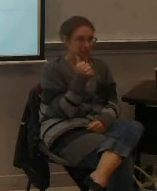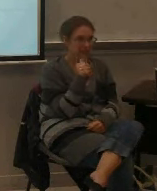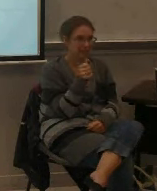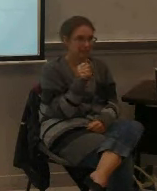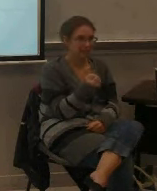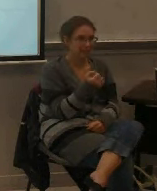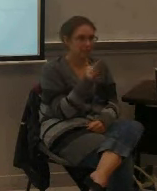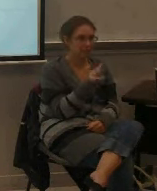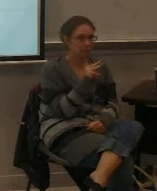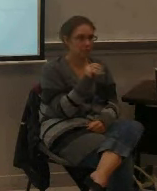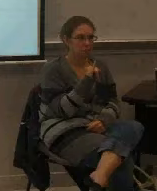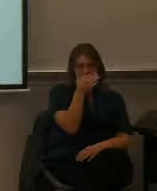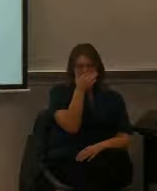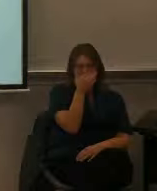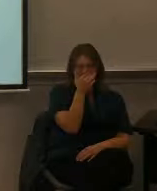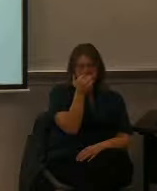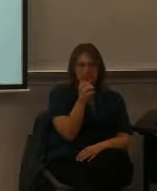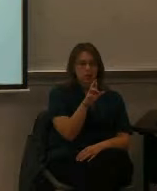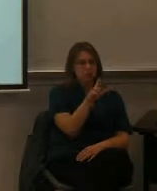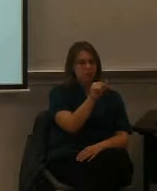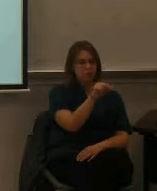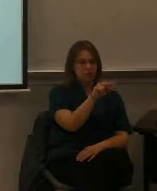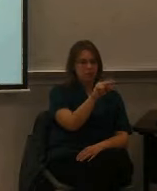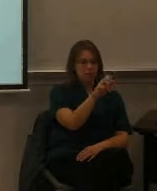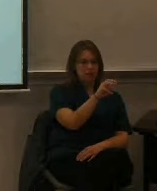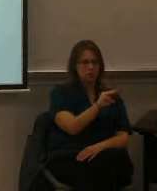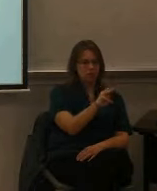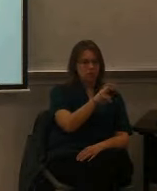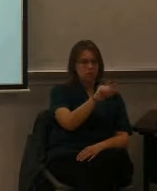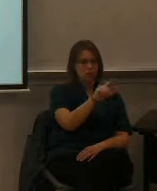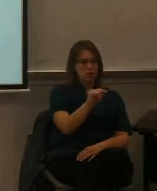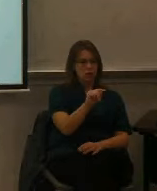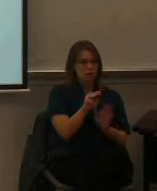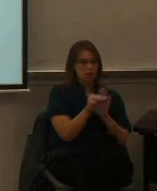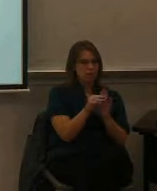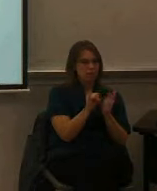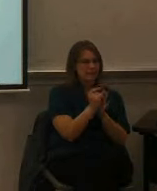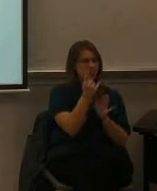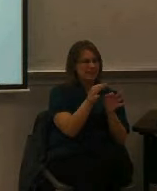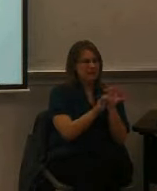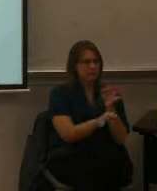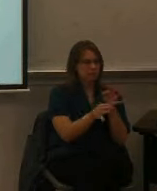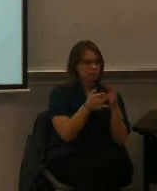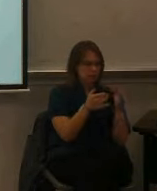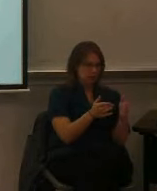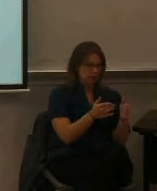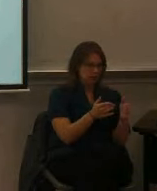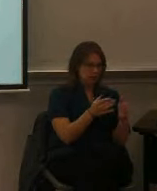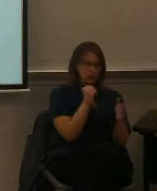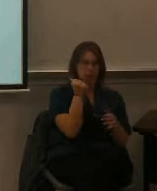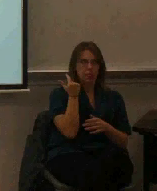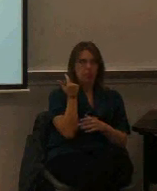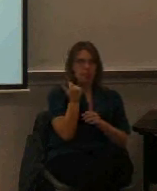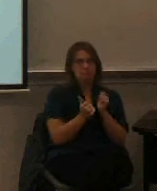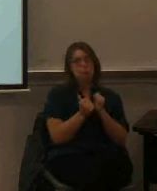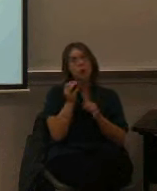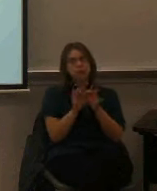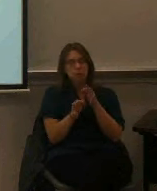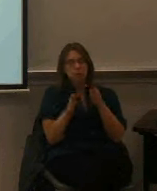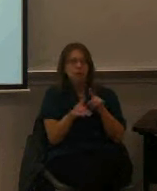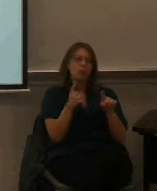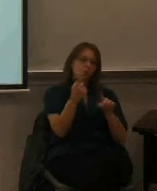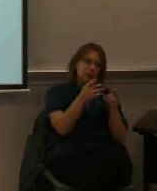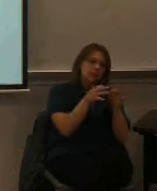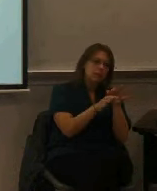of microns per second. The random model is one of the simplest ways, probably not the simplest way